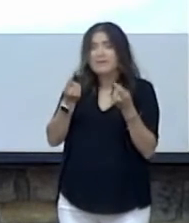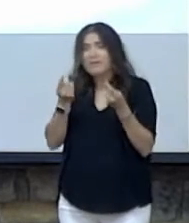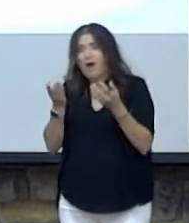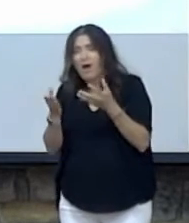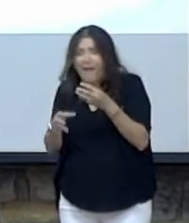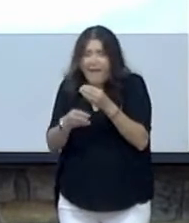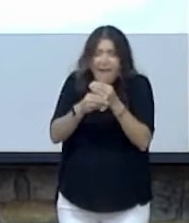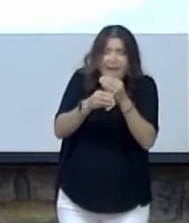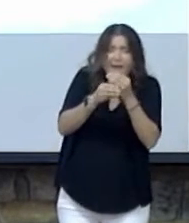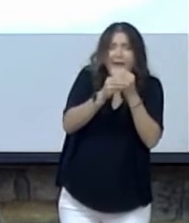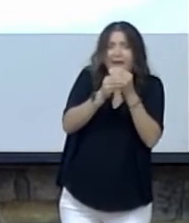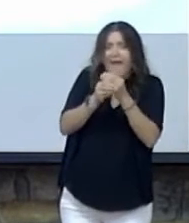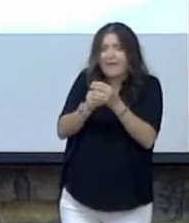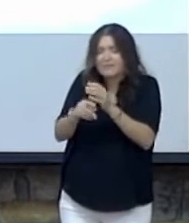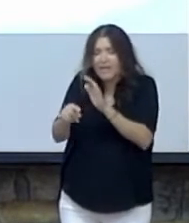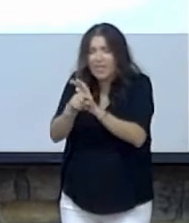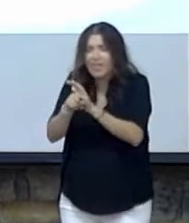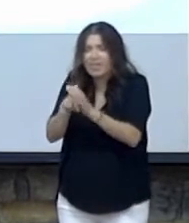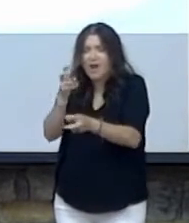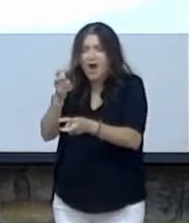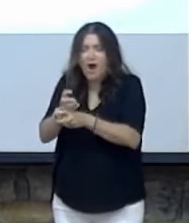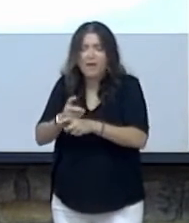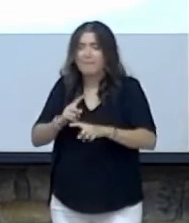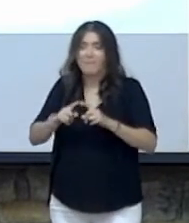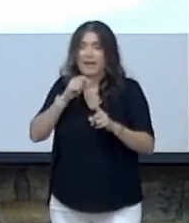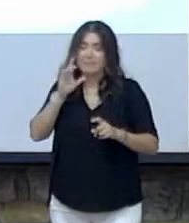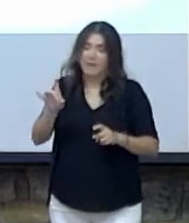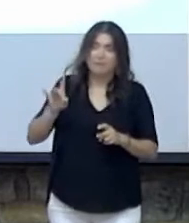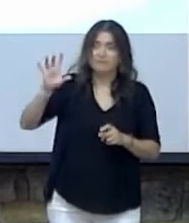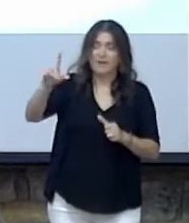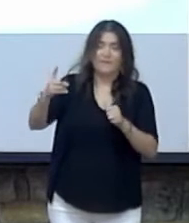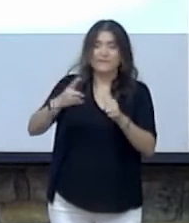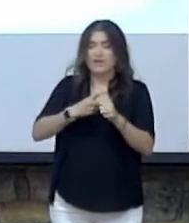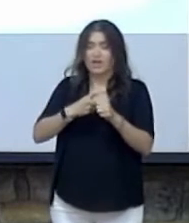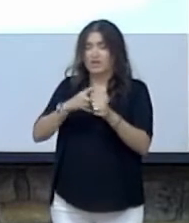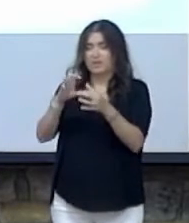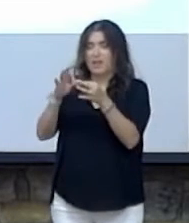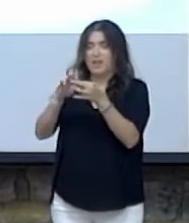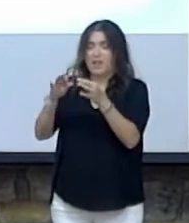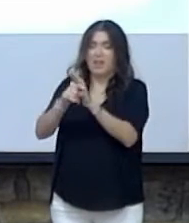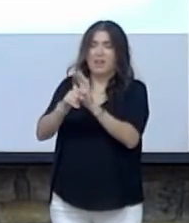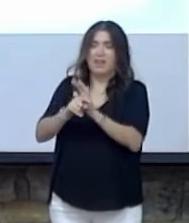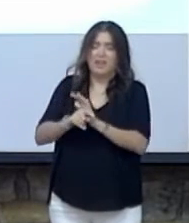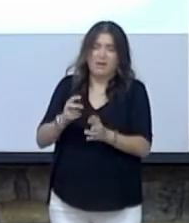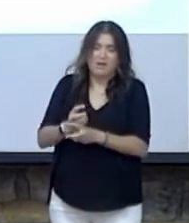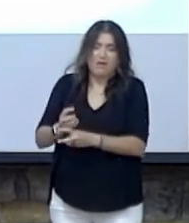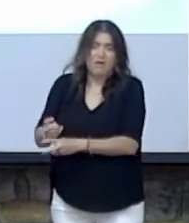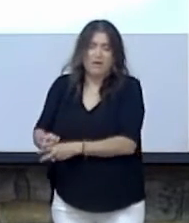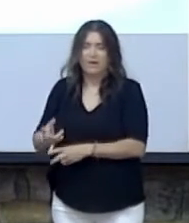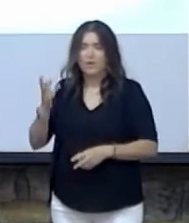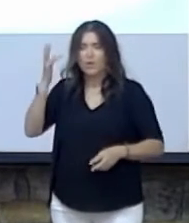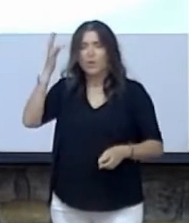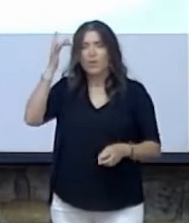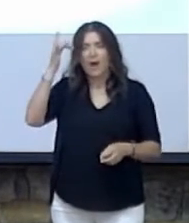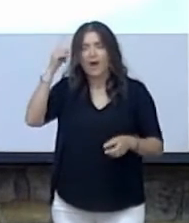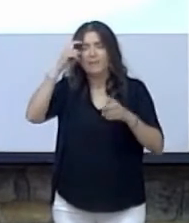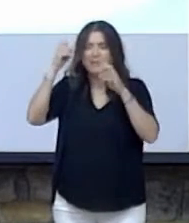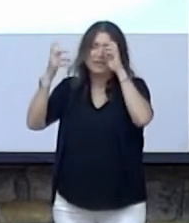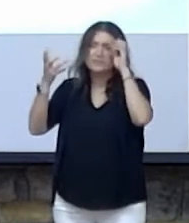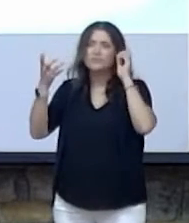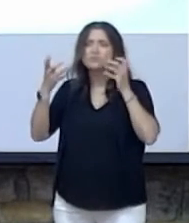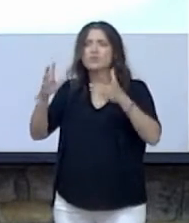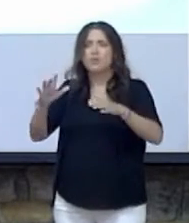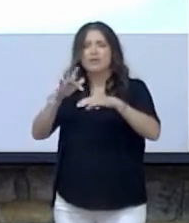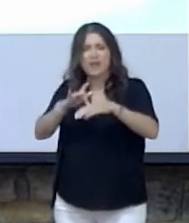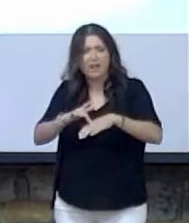the difficulties, but I'm certainly not going to put them out there first and foremost so that somebody kind of dwells on what the